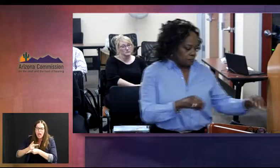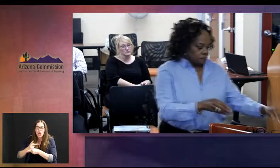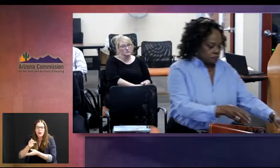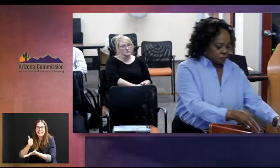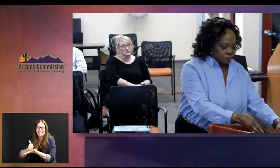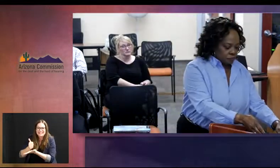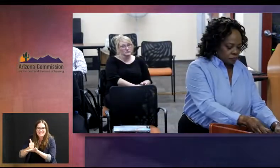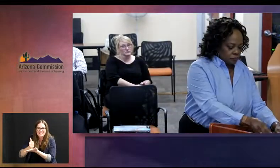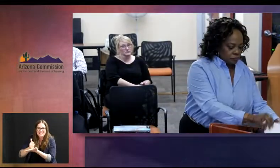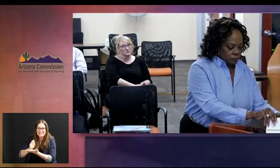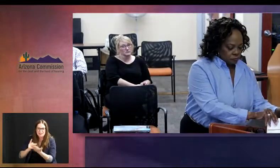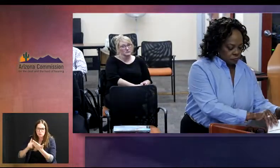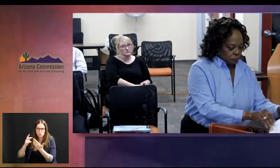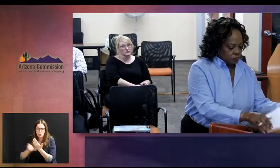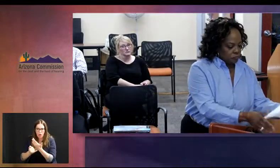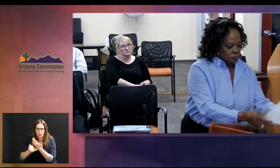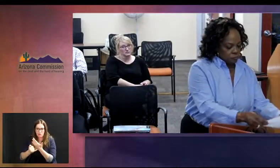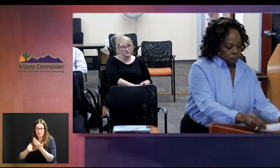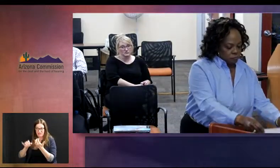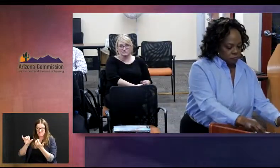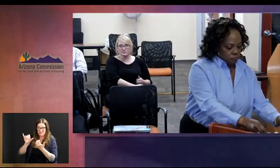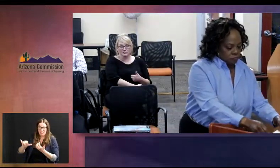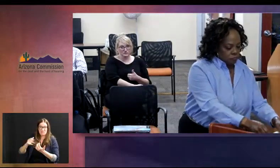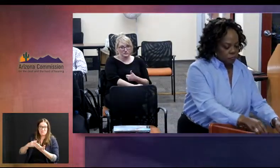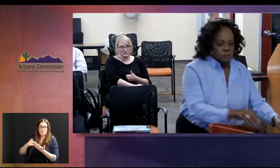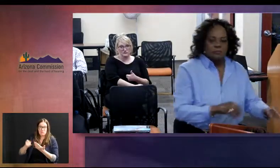and it was a success.